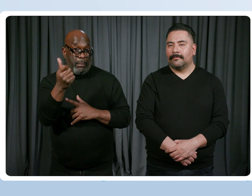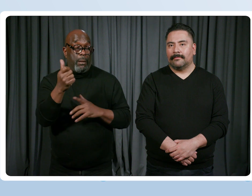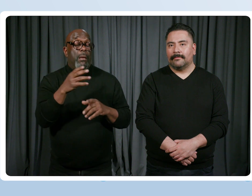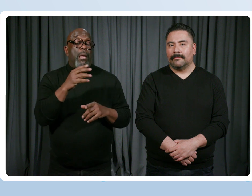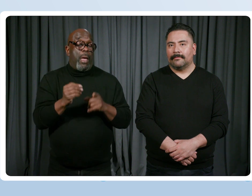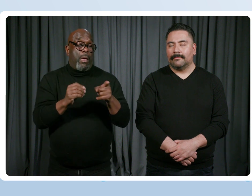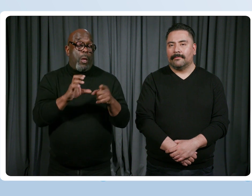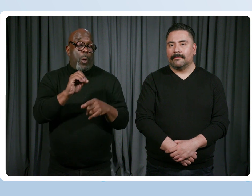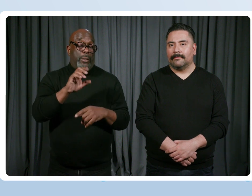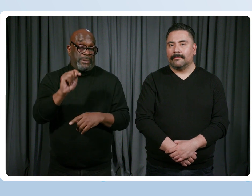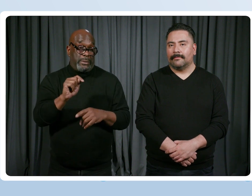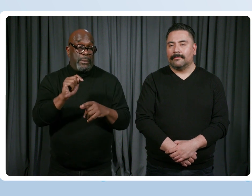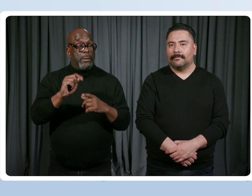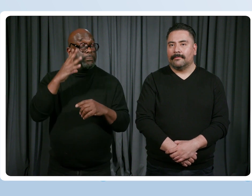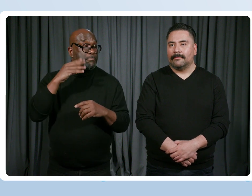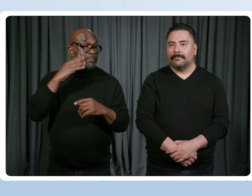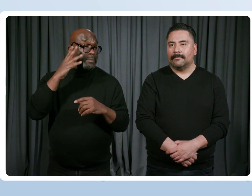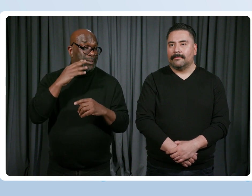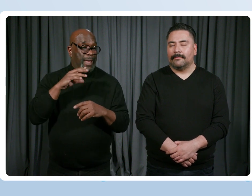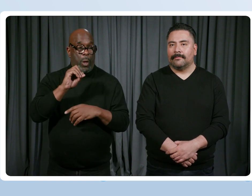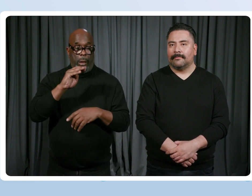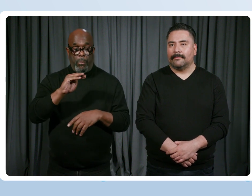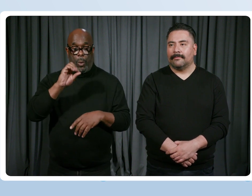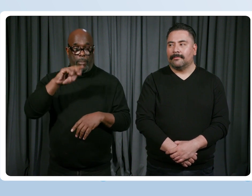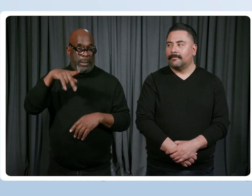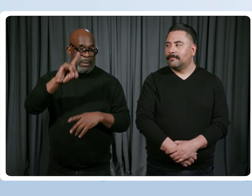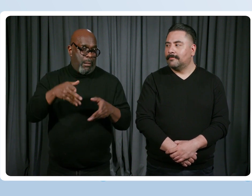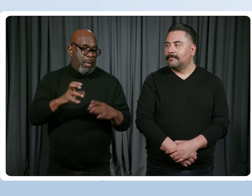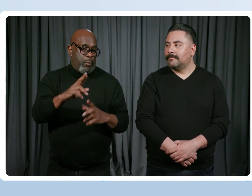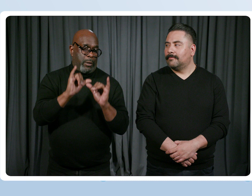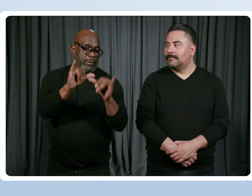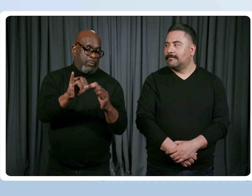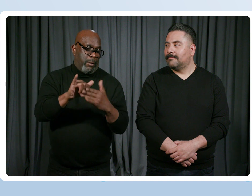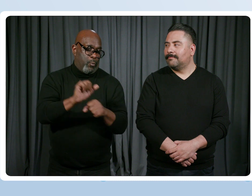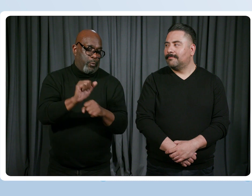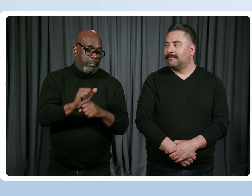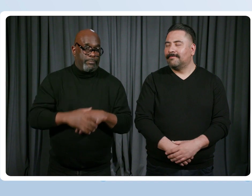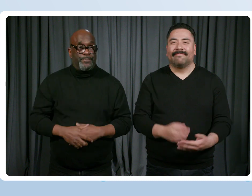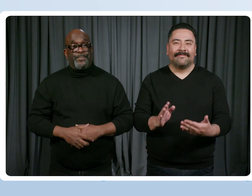OT practice at MOPD allows her to continue this work.